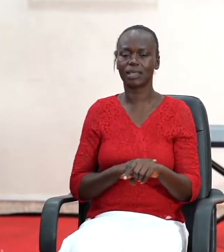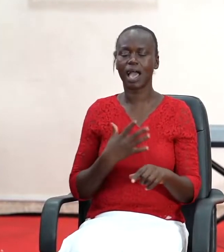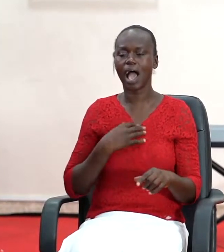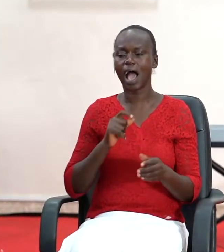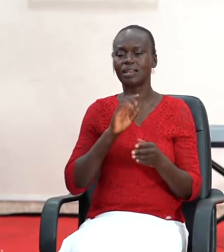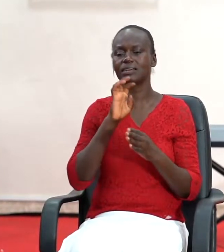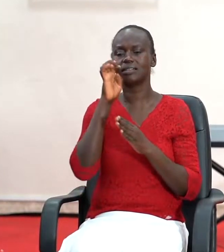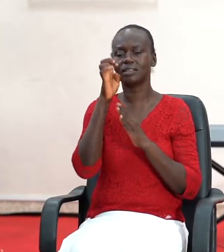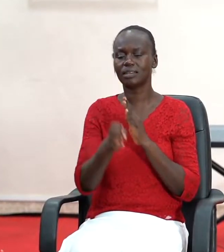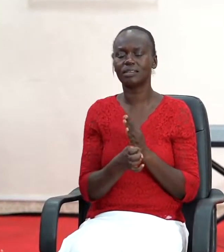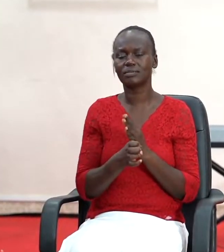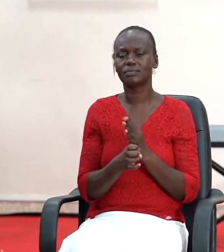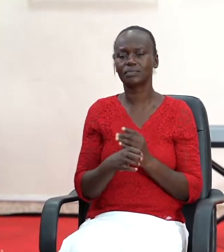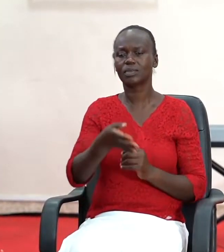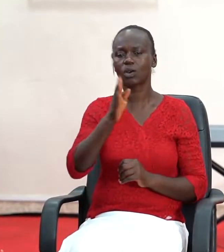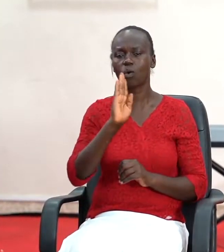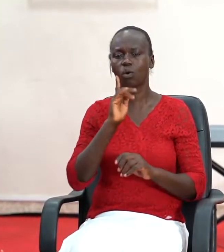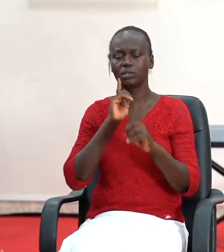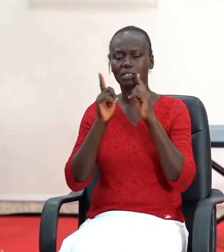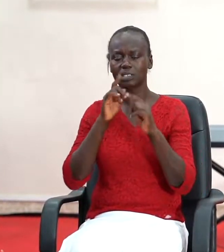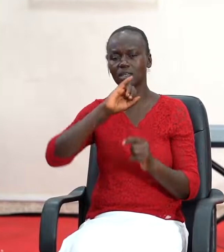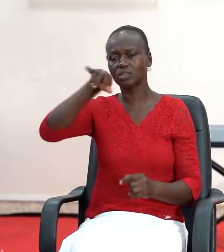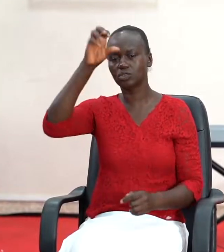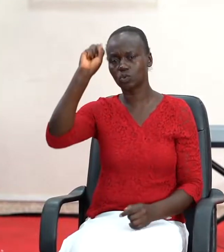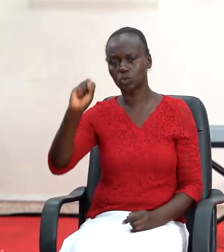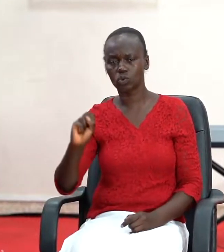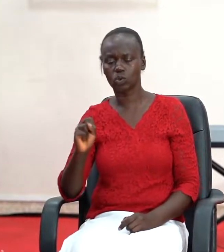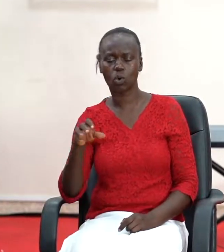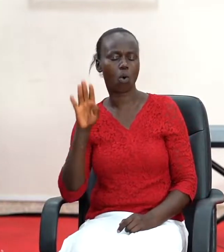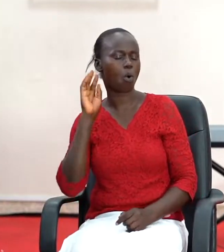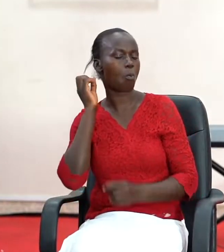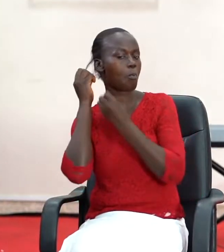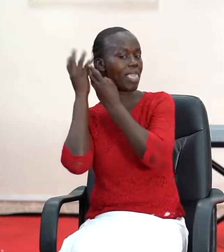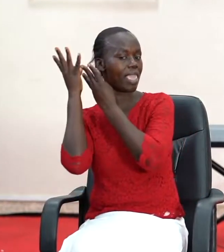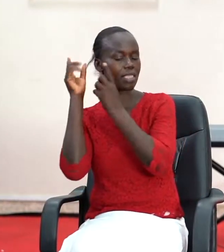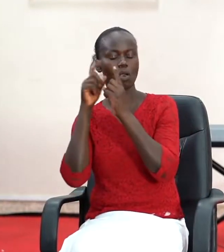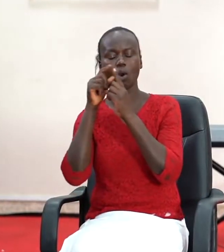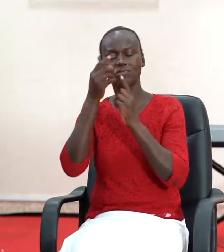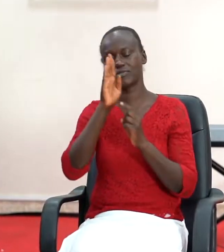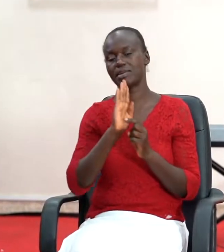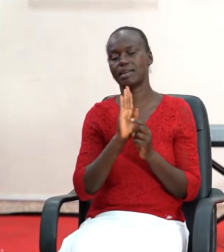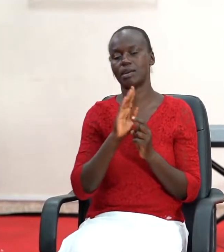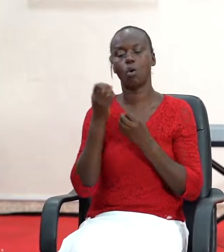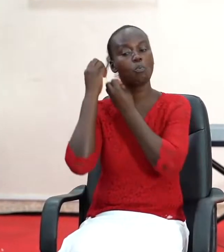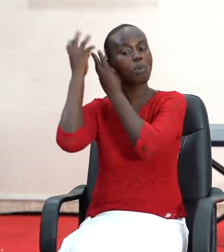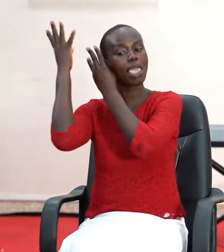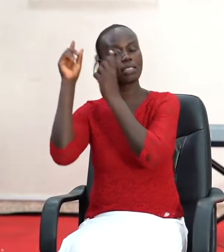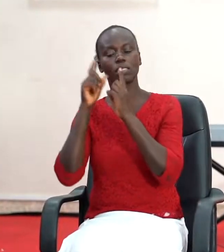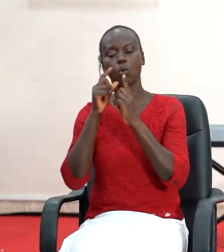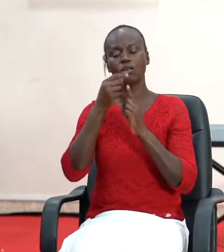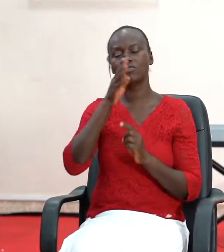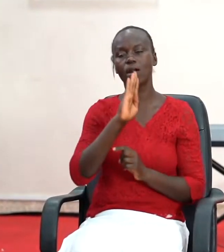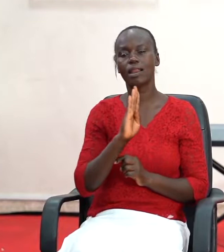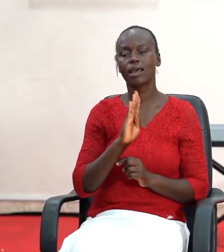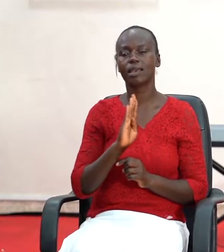mwisho, God anaambia Joshua, obey the word of God. Obey the word of God. So